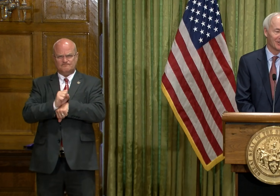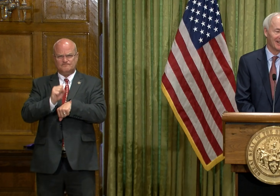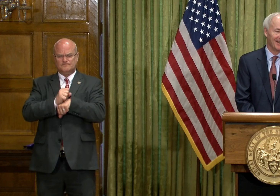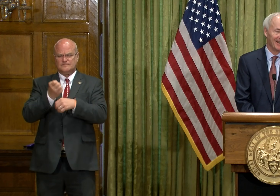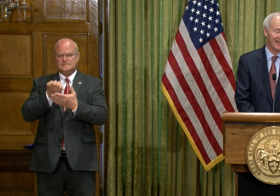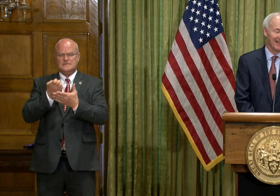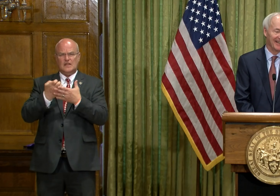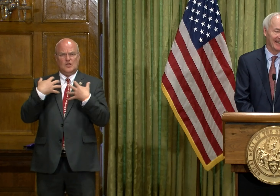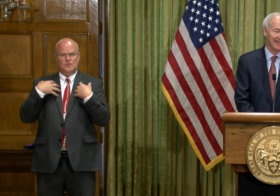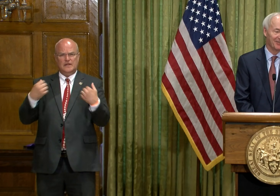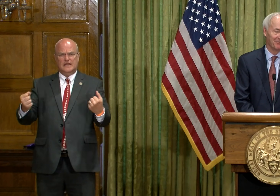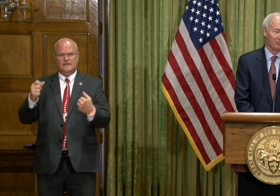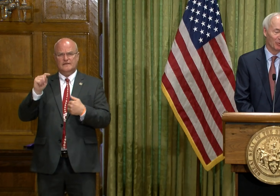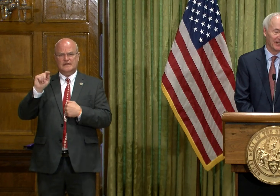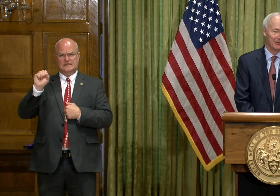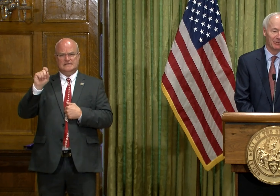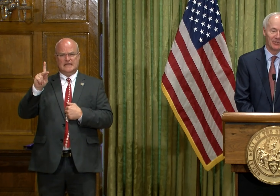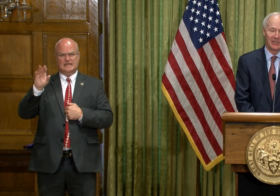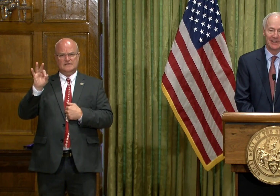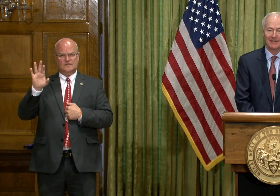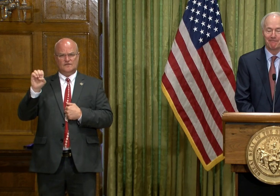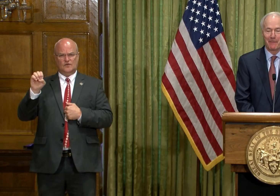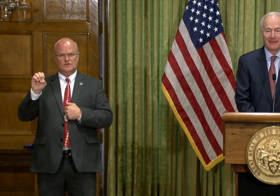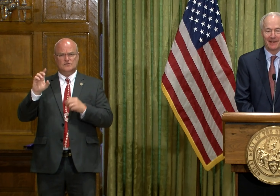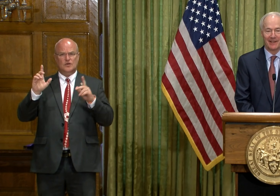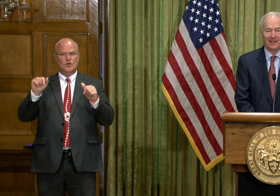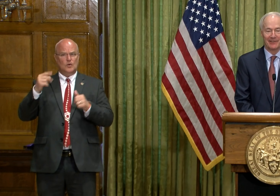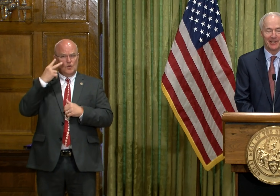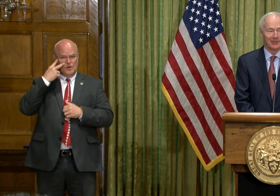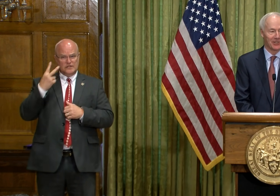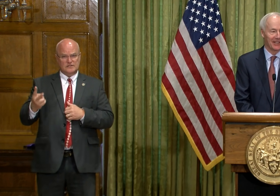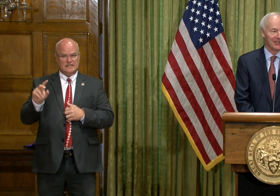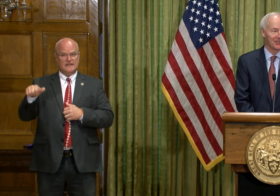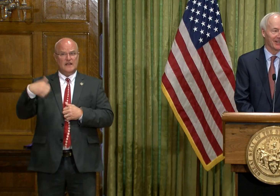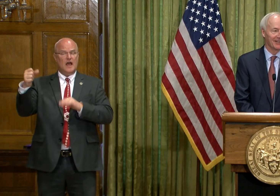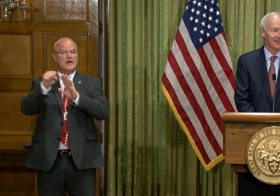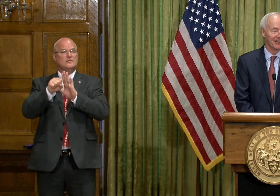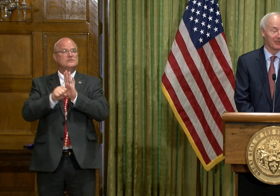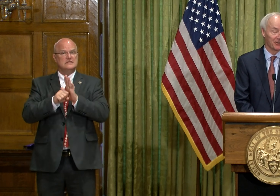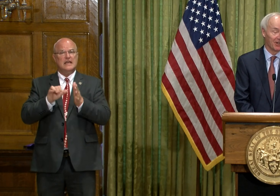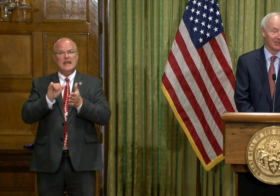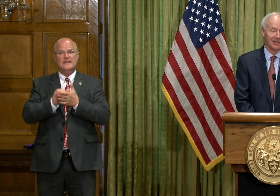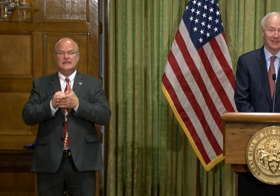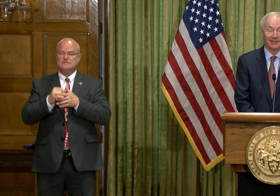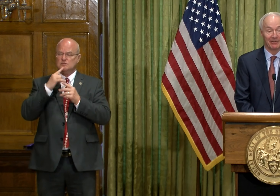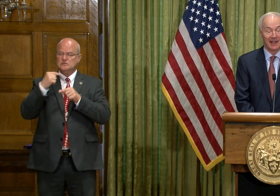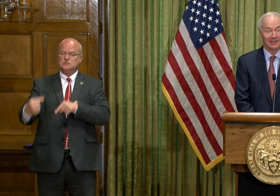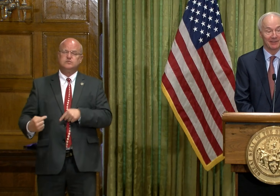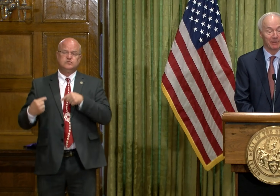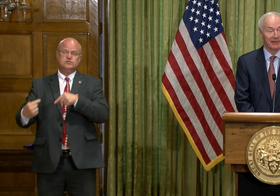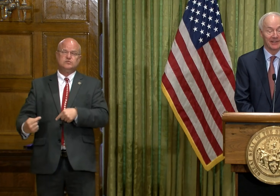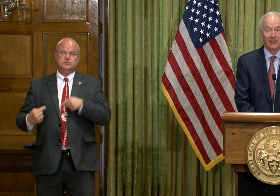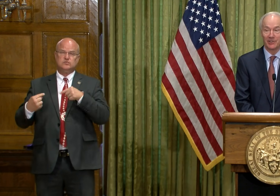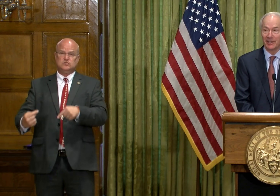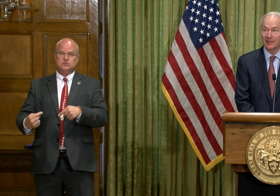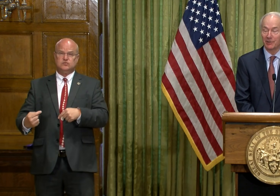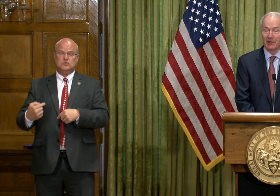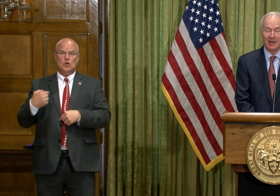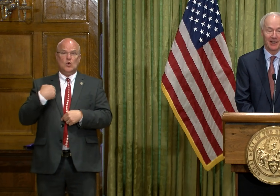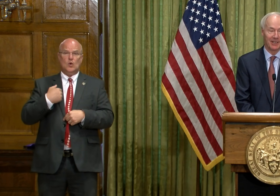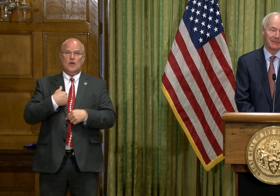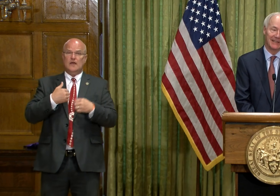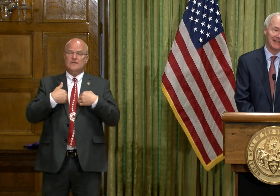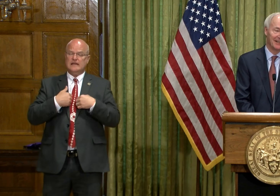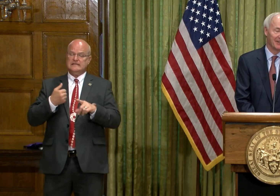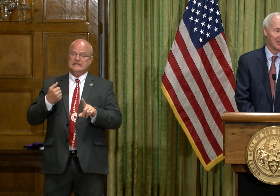Task Force, and whenever you see the other states that are struggling and the fact that we've had such a hit